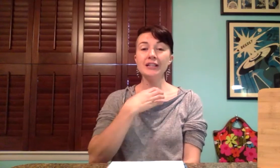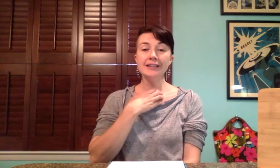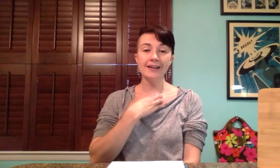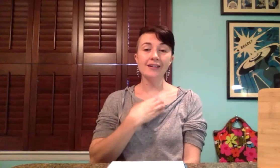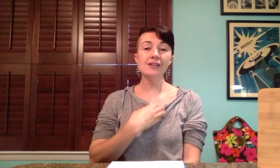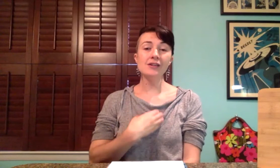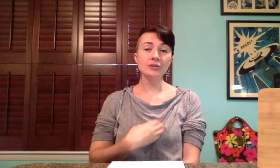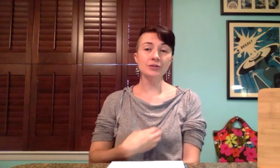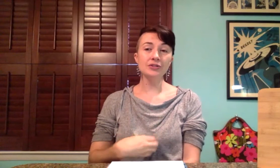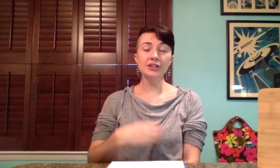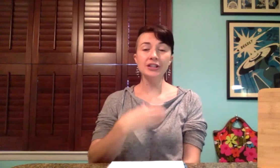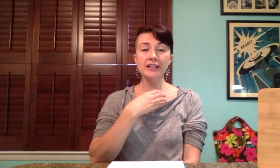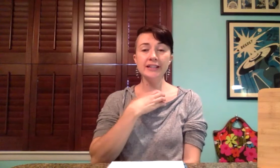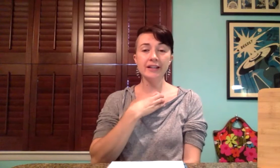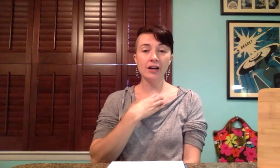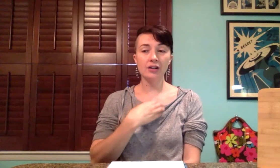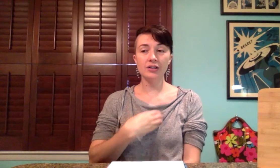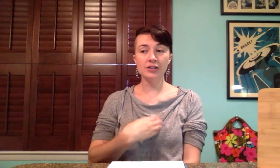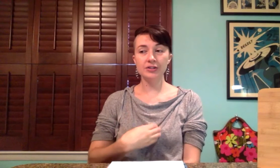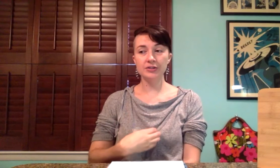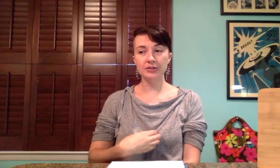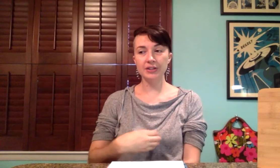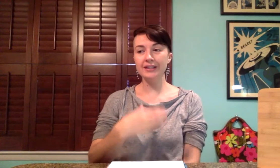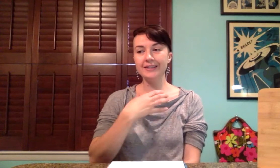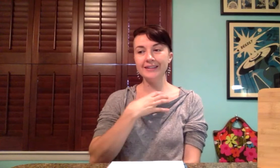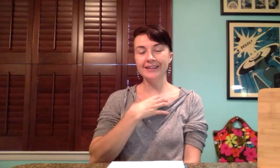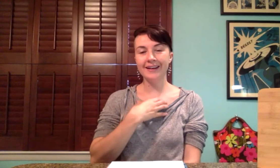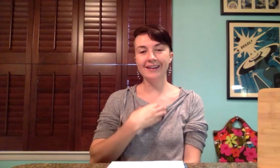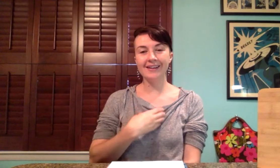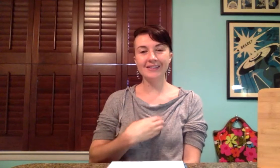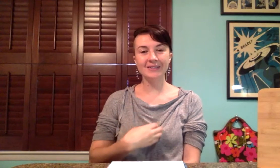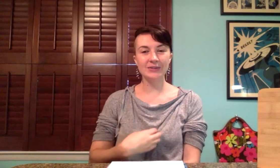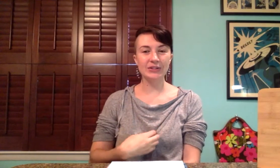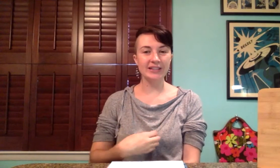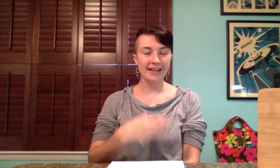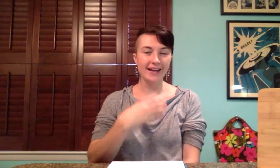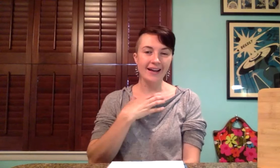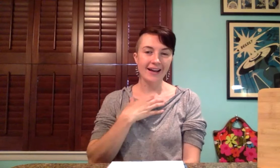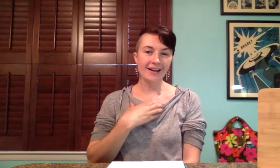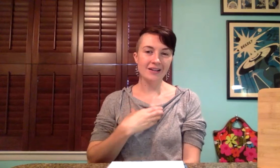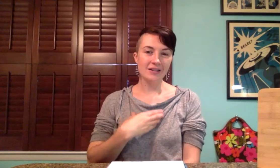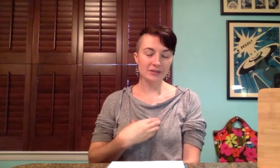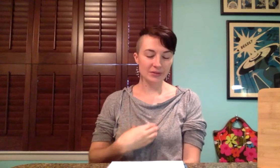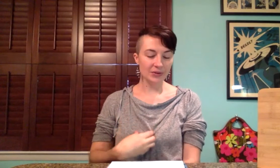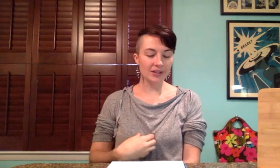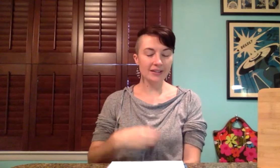hungry, hungry, hungry, hungry,